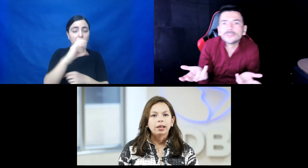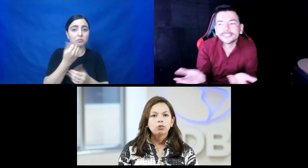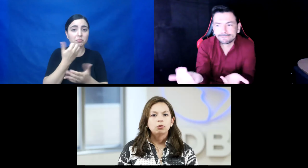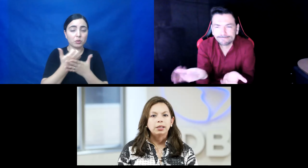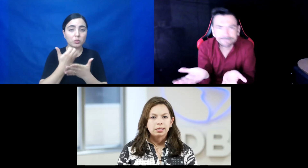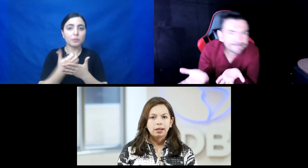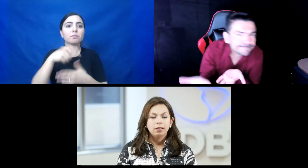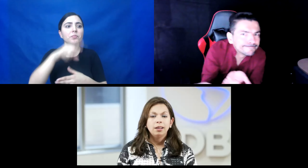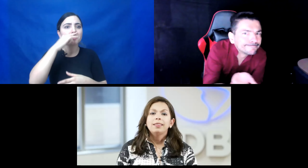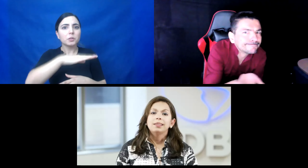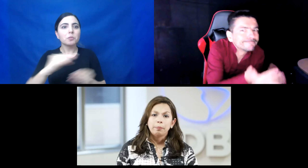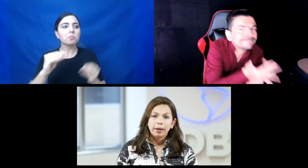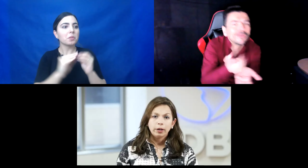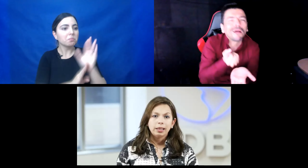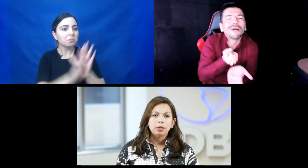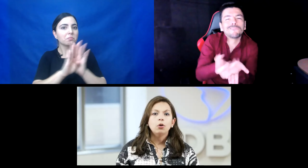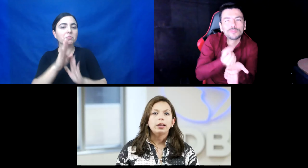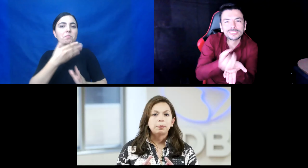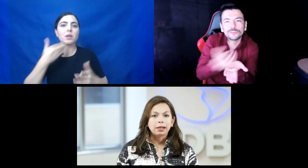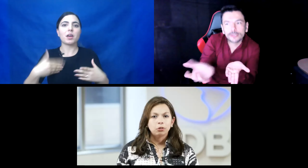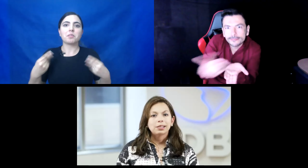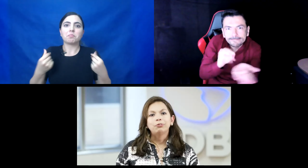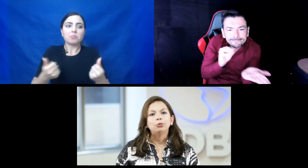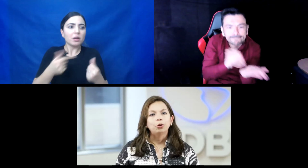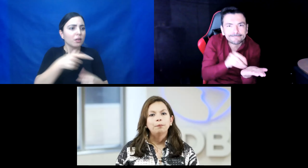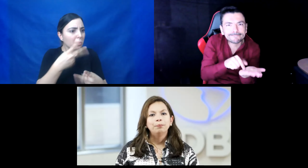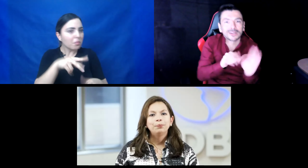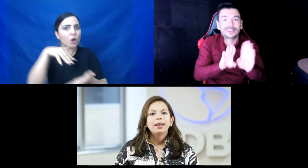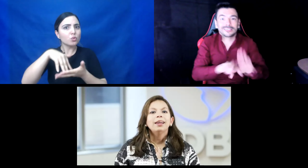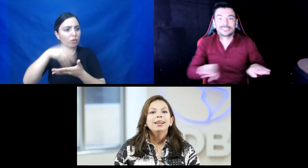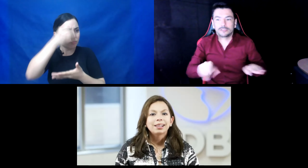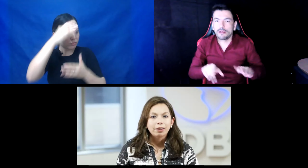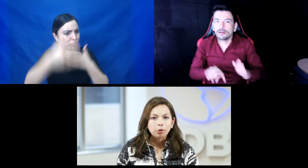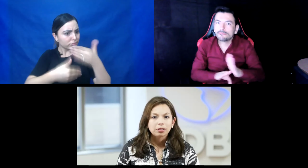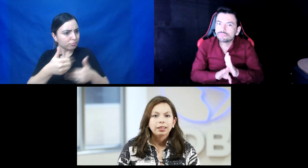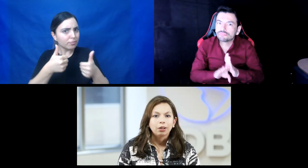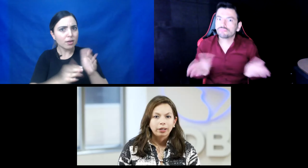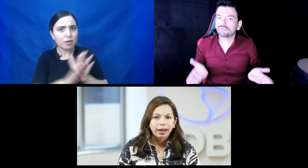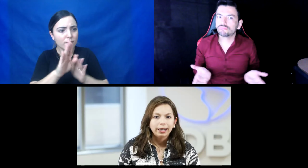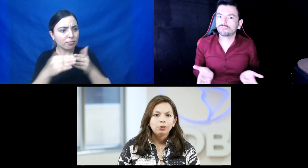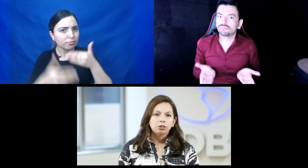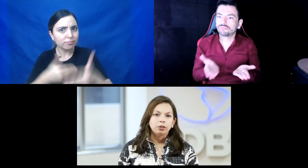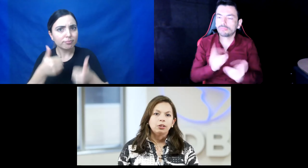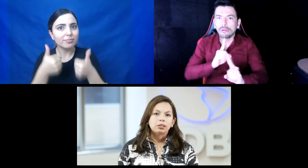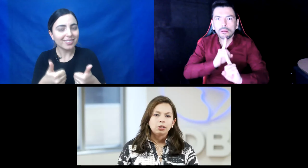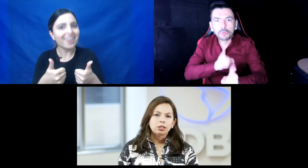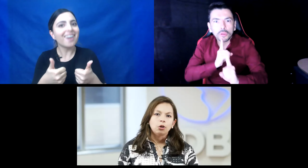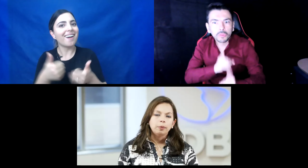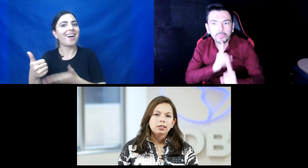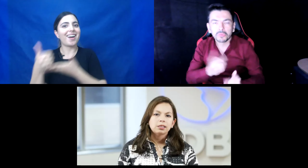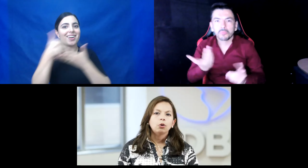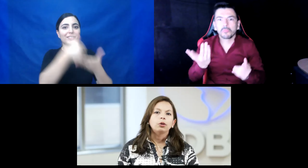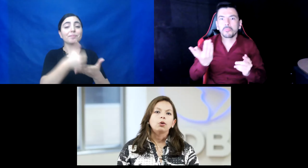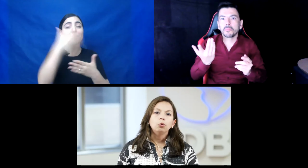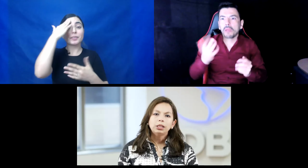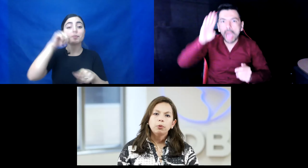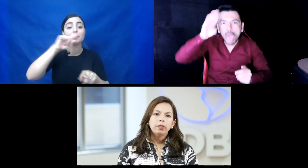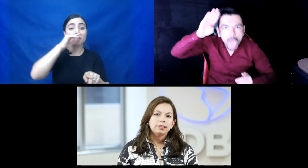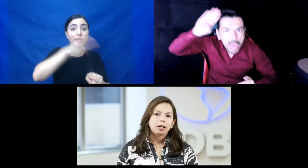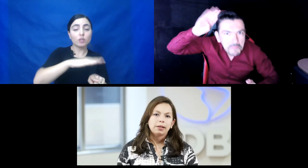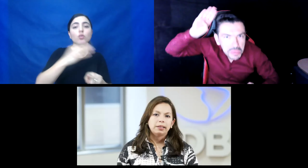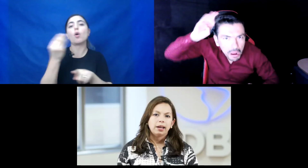Some external data indicate that these students have been able to improve their performance in the classroom. We also know that by